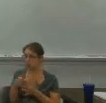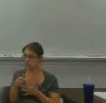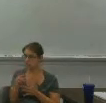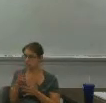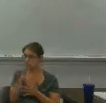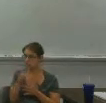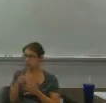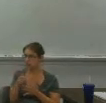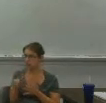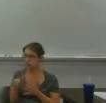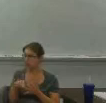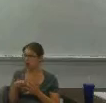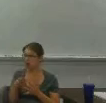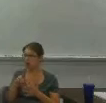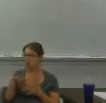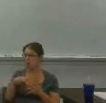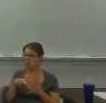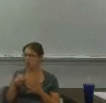commonly assumes a liquid form?